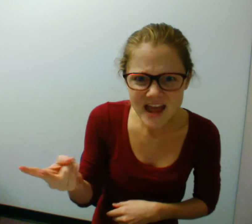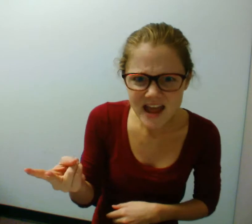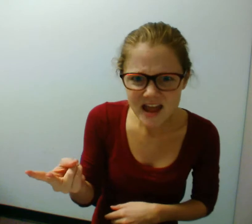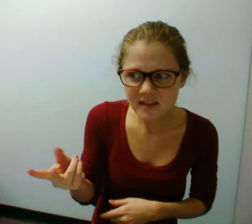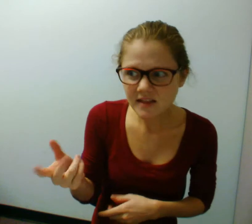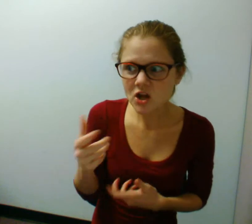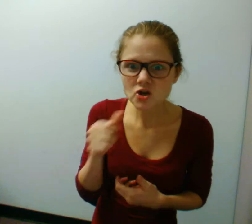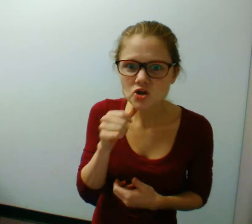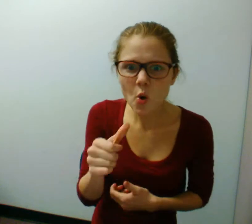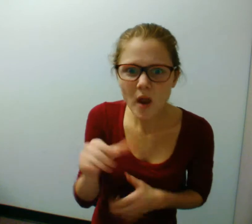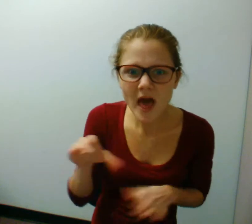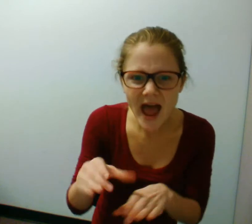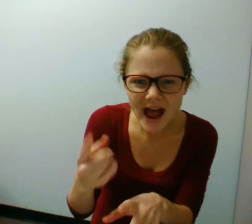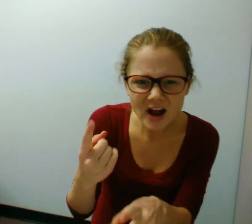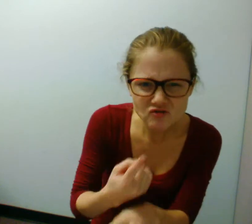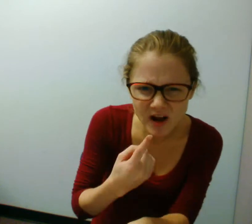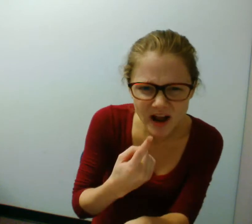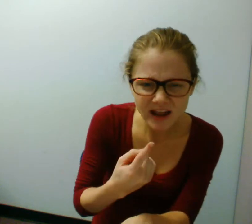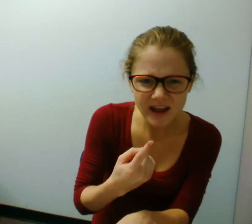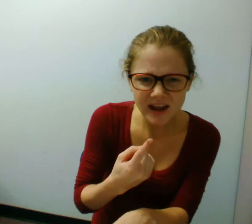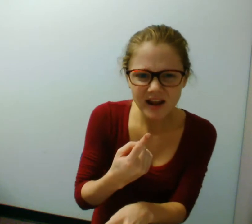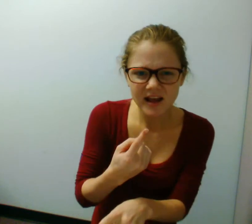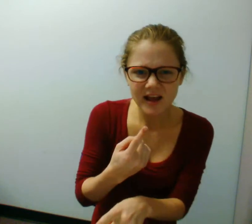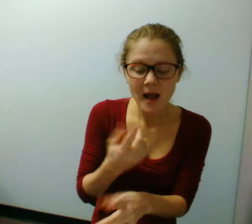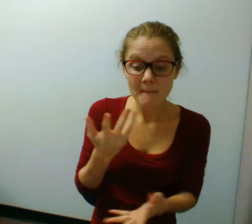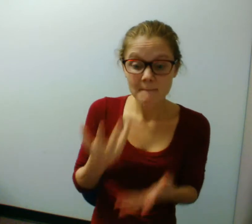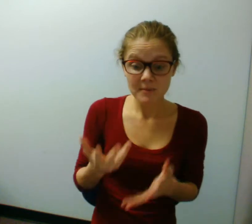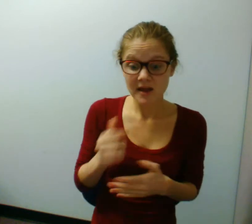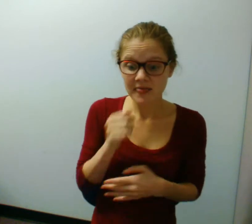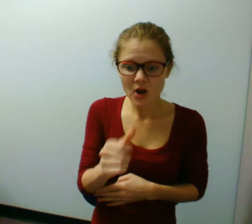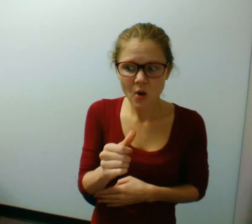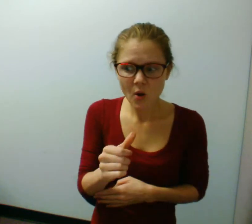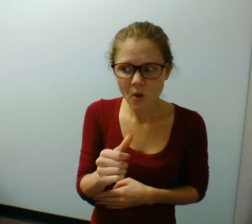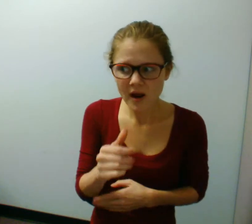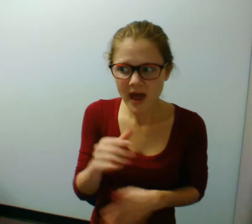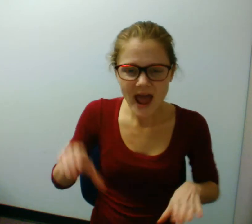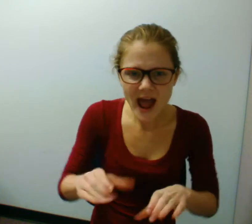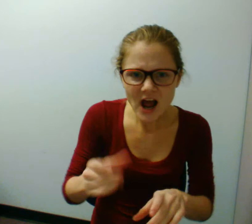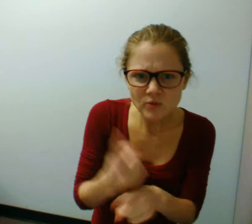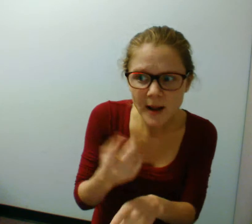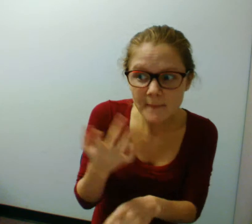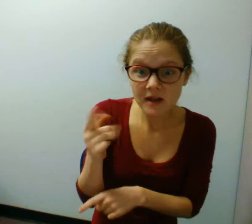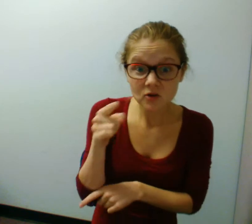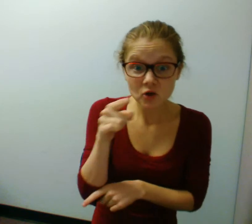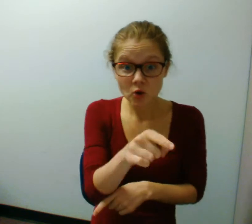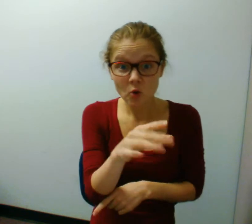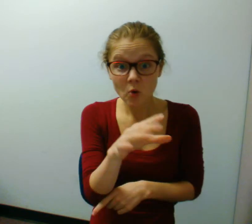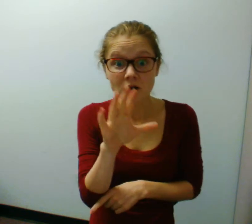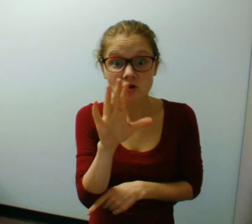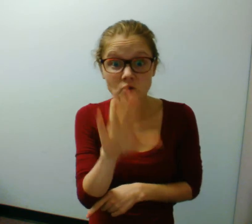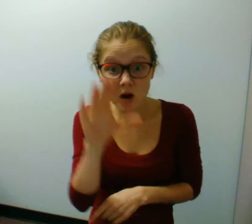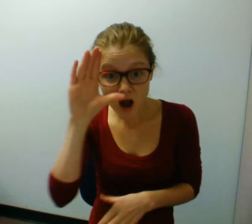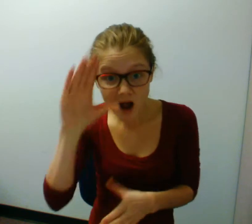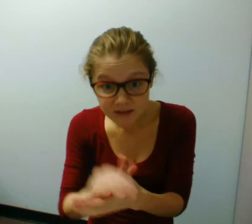act right. And maybe they don't act right because you and your husband are deaf. I don't